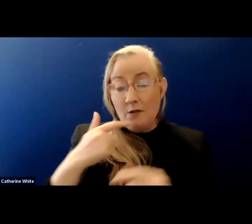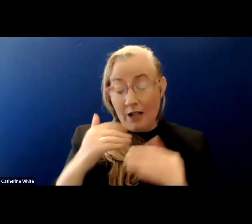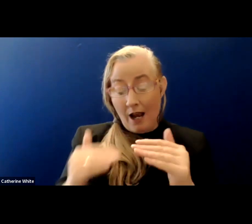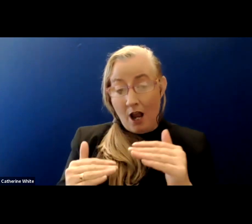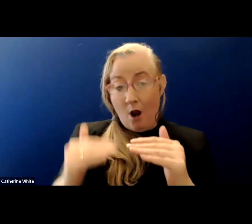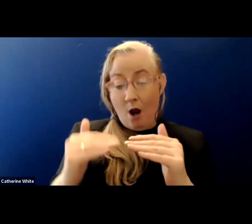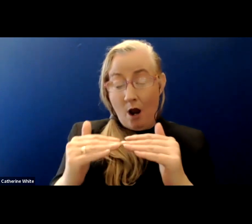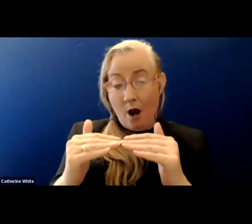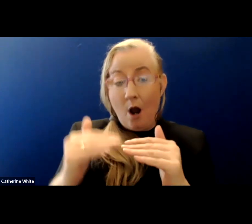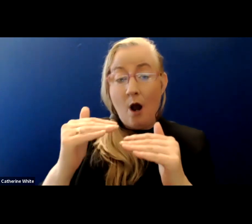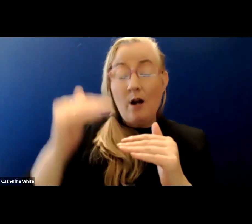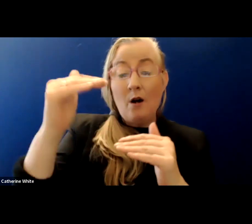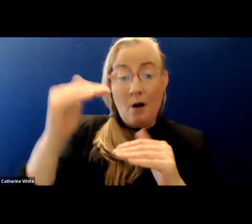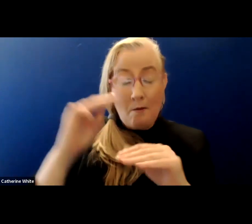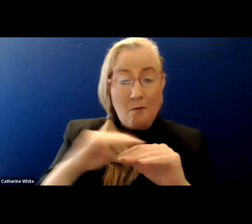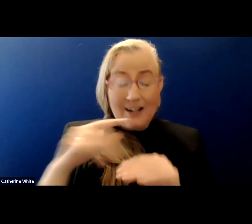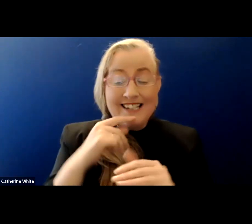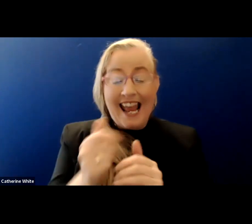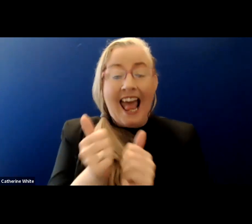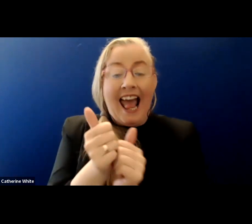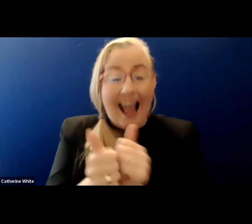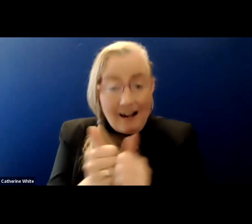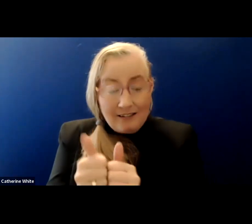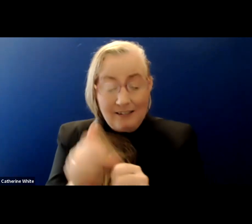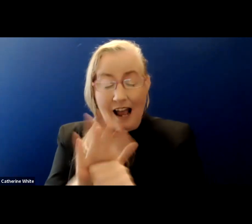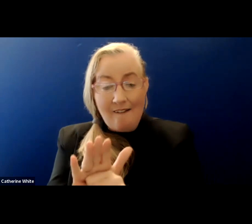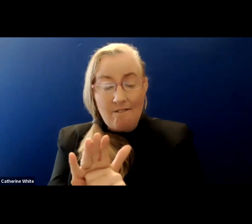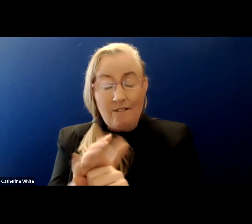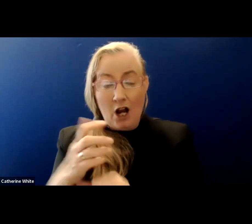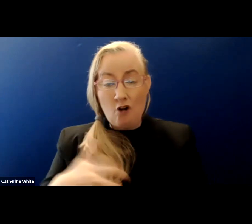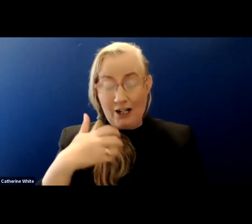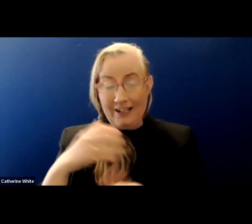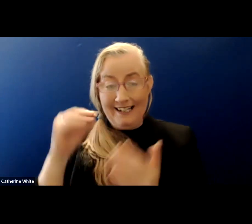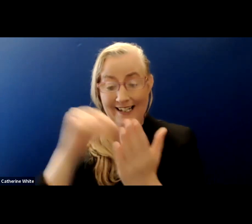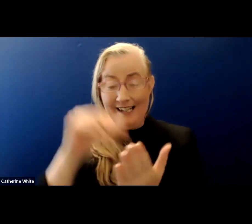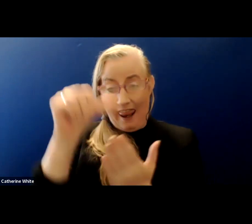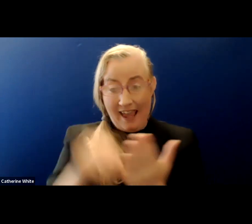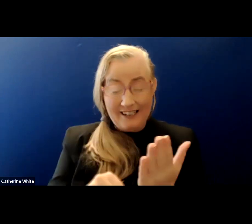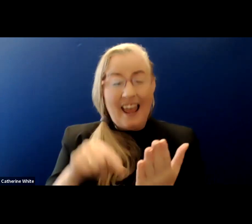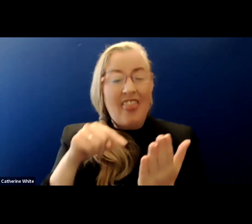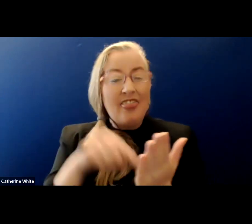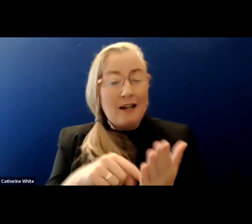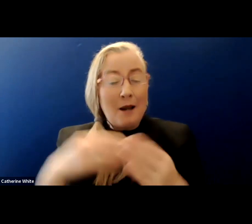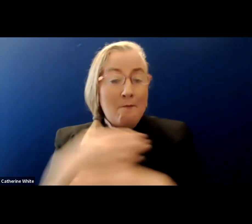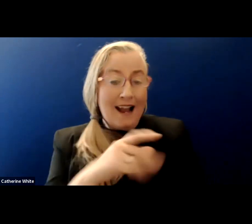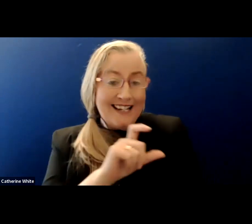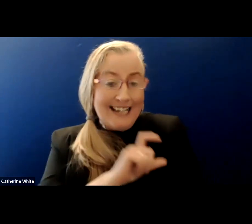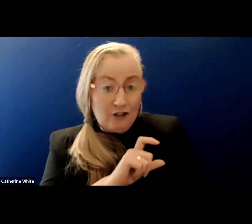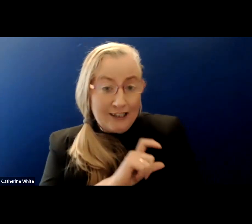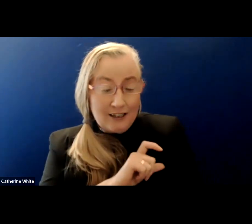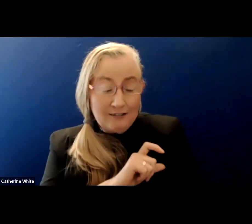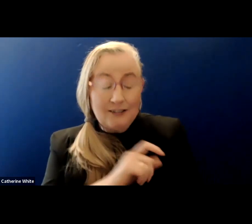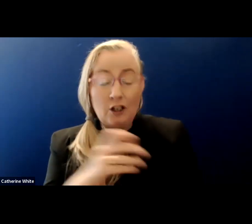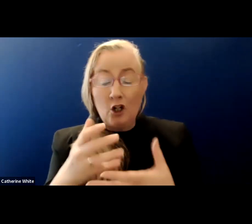by requiring an act of aggression, according to this list, which by its character, gravity, and